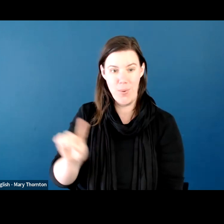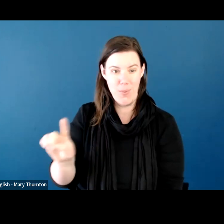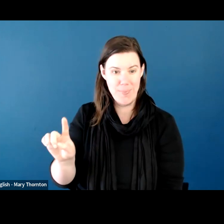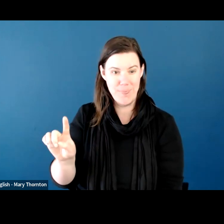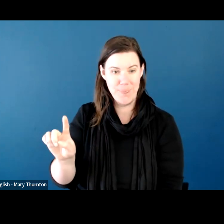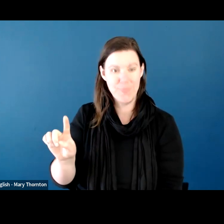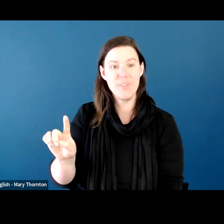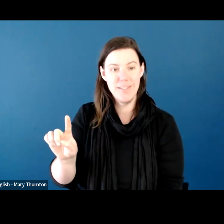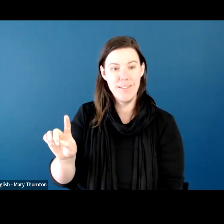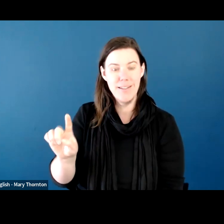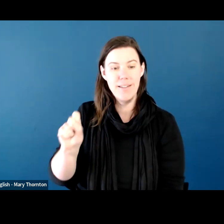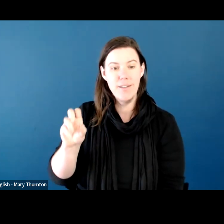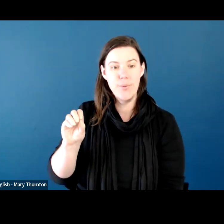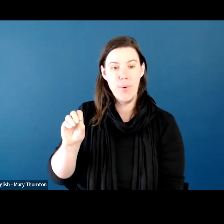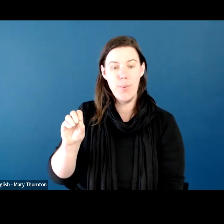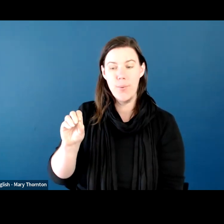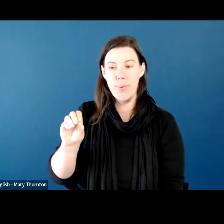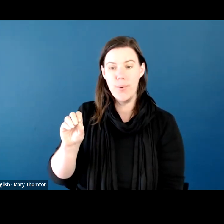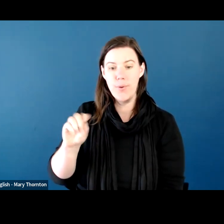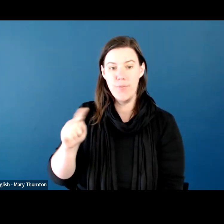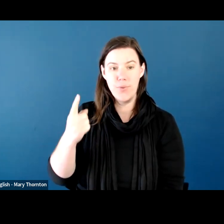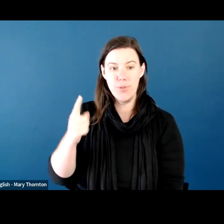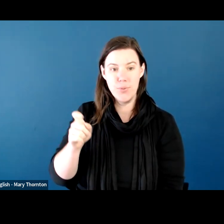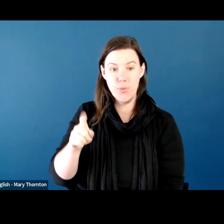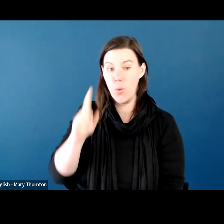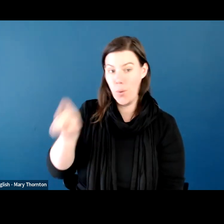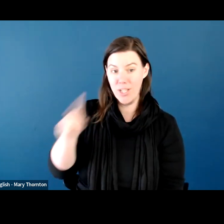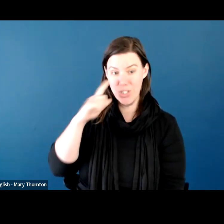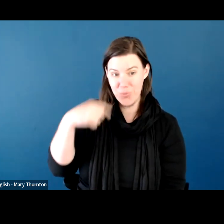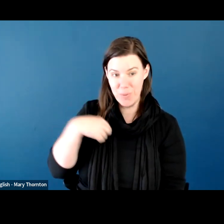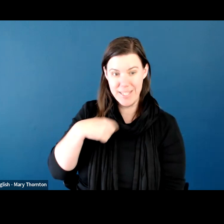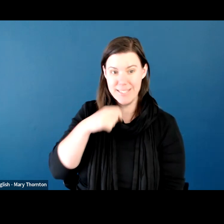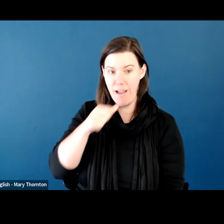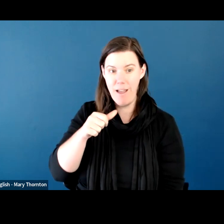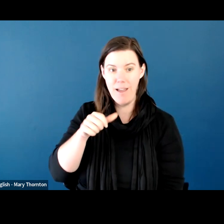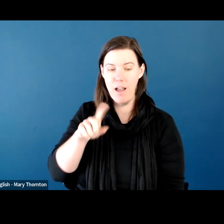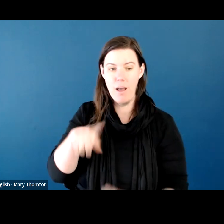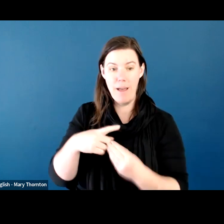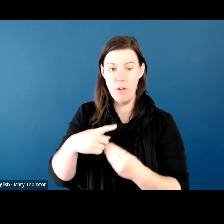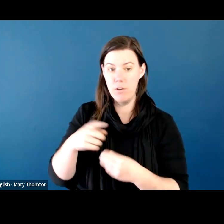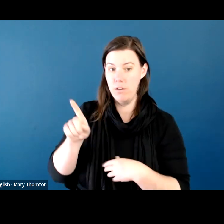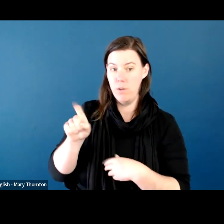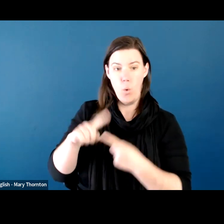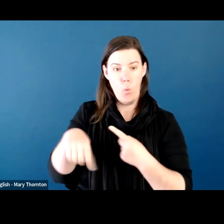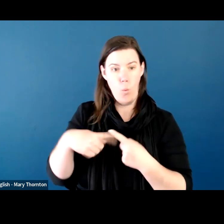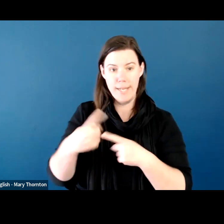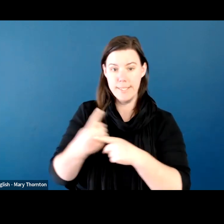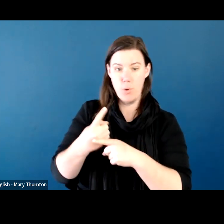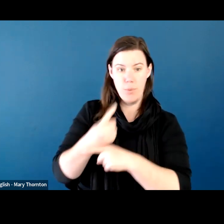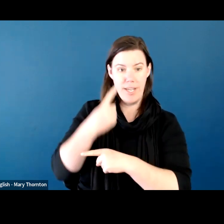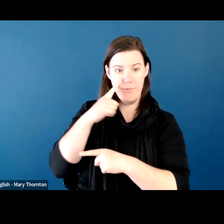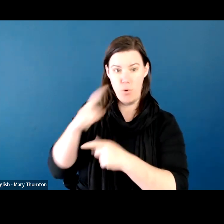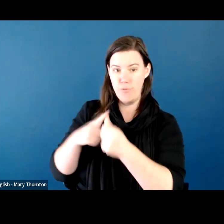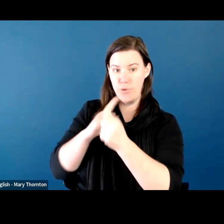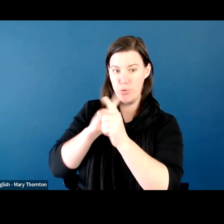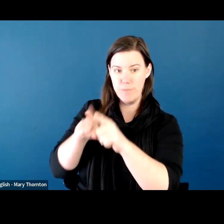first responders appropriate in crisis calls? They're going to be there because the 911 system is being so heavily relied on. I